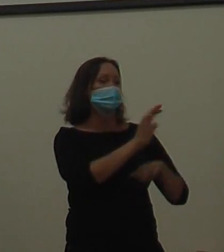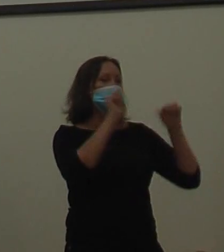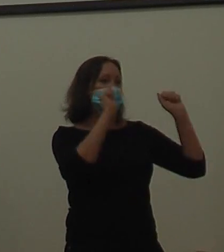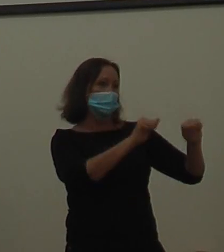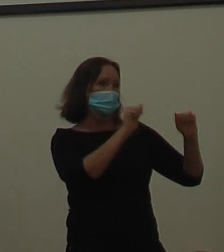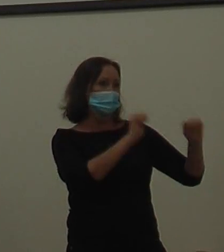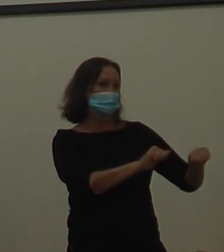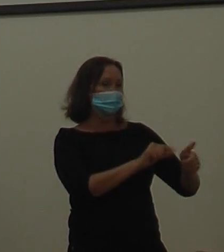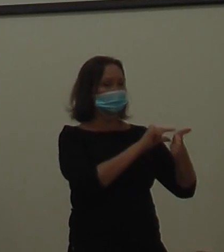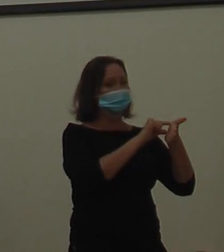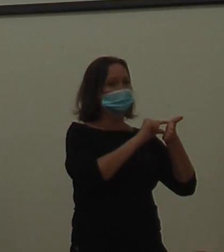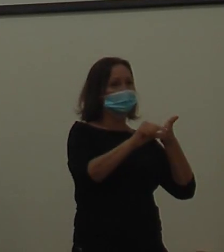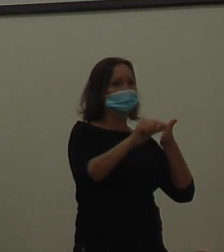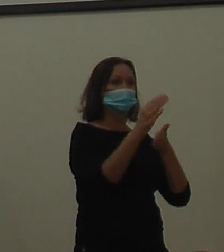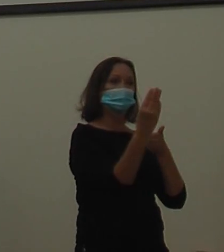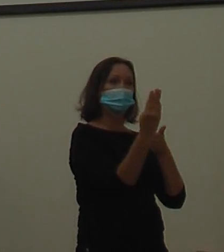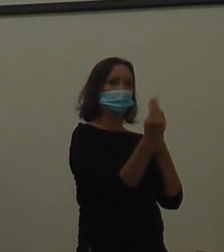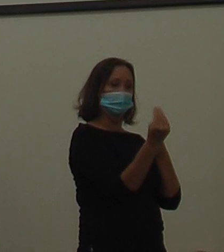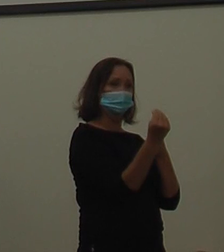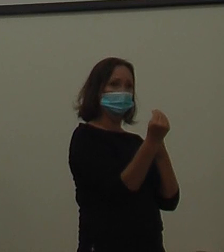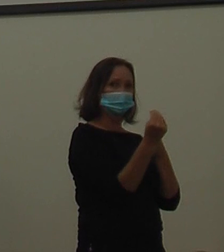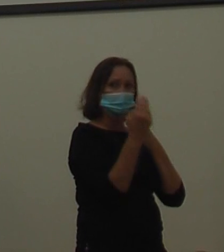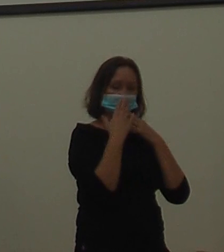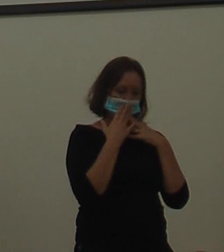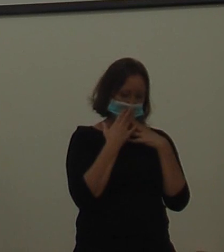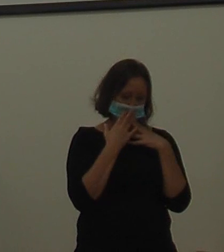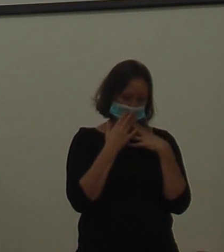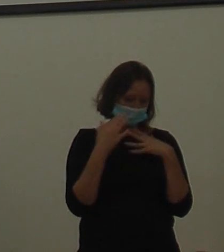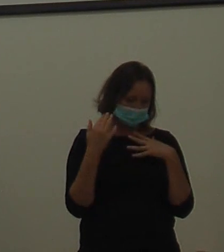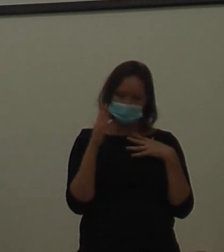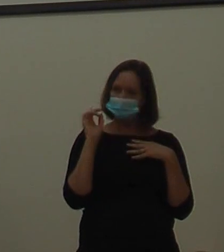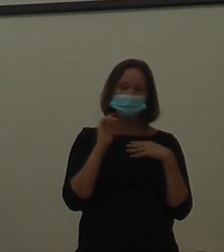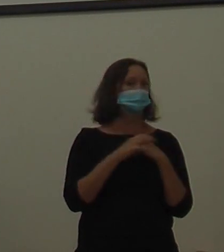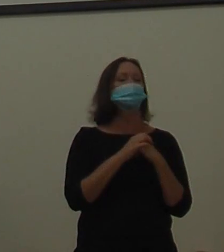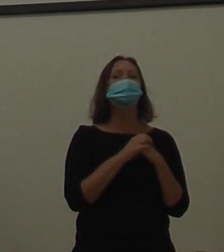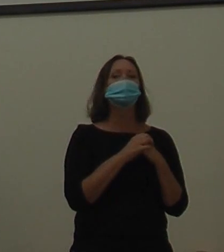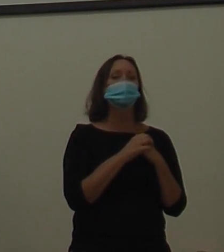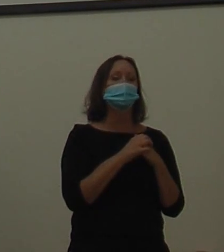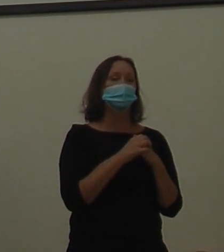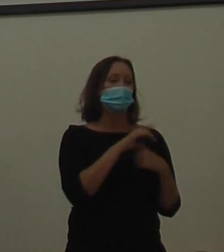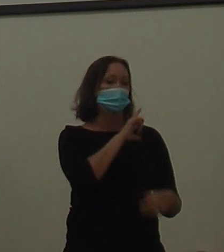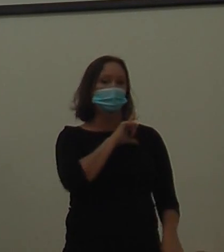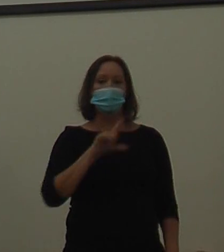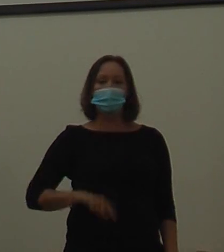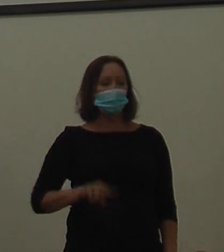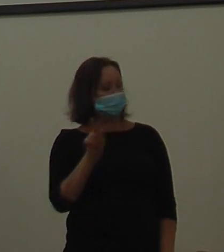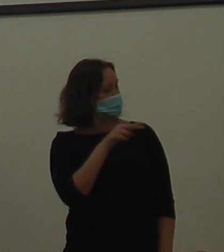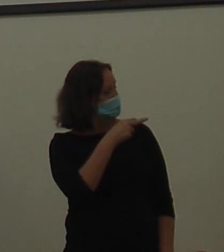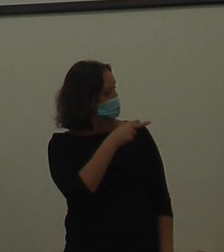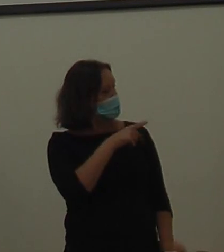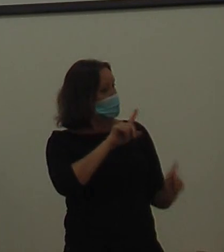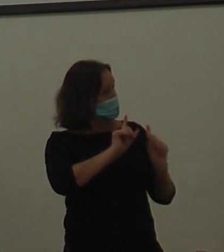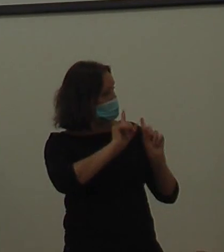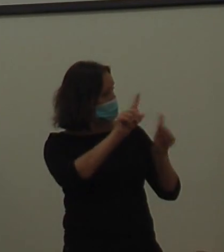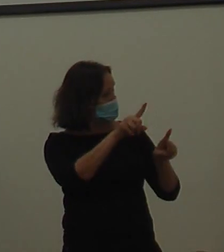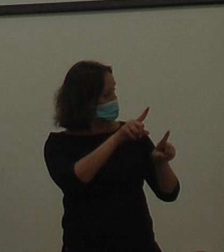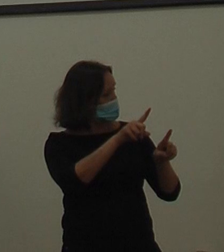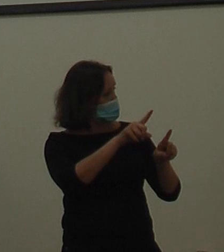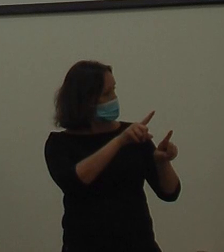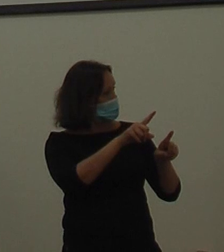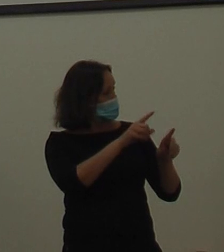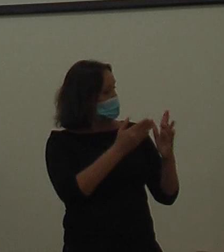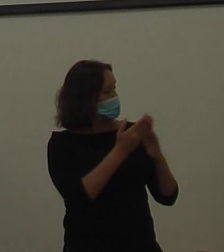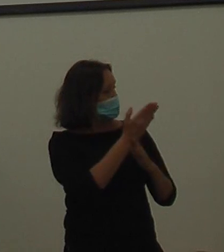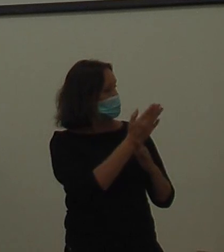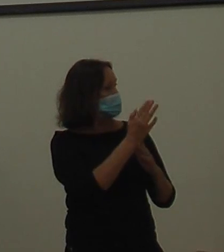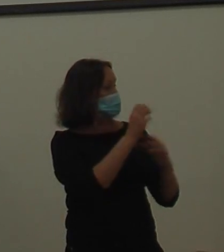verse 14, well, we have it here. "And the Lord turned to him and said, 'Go in this might of yours